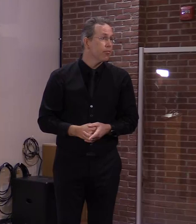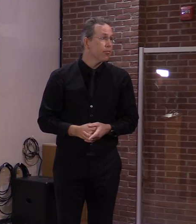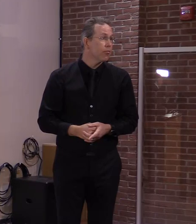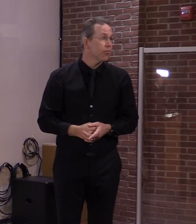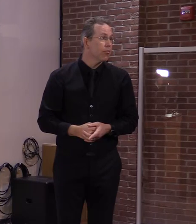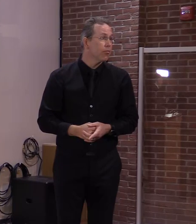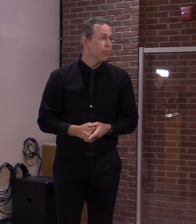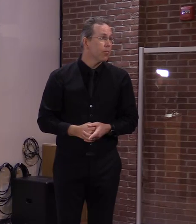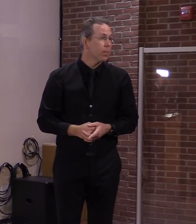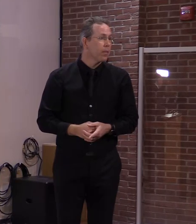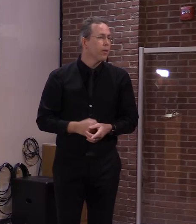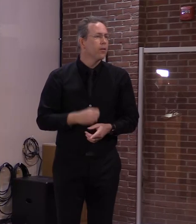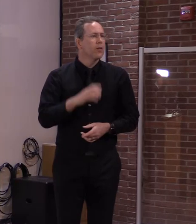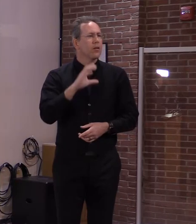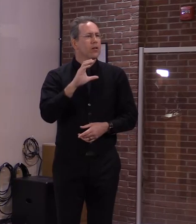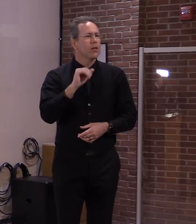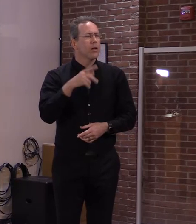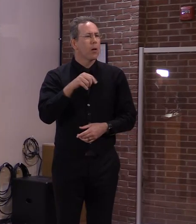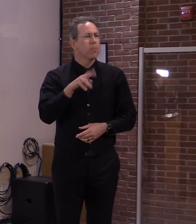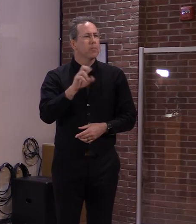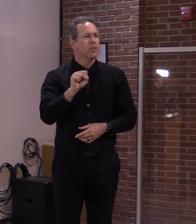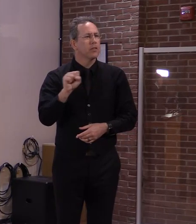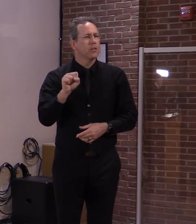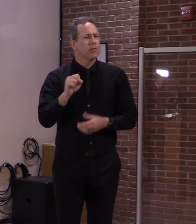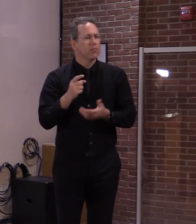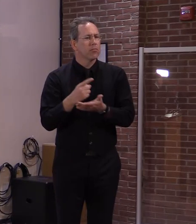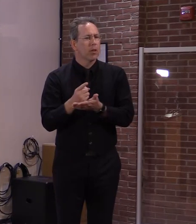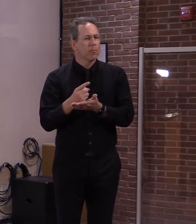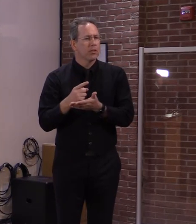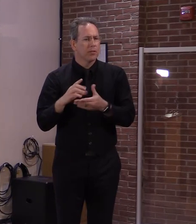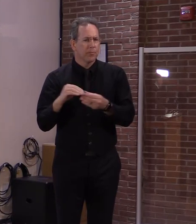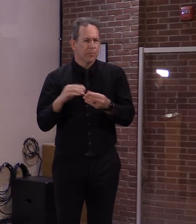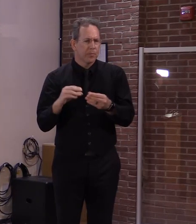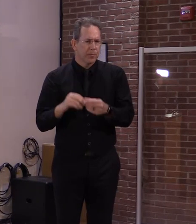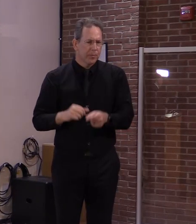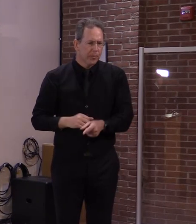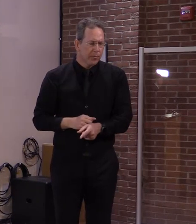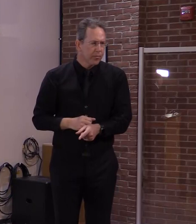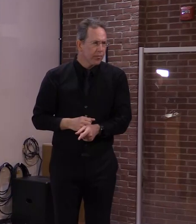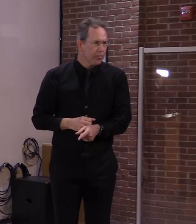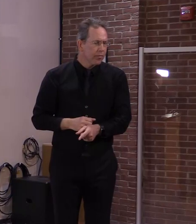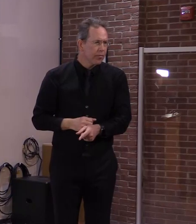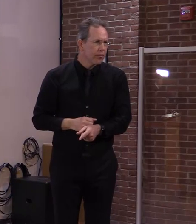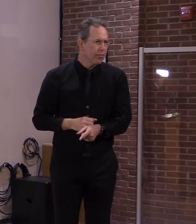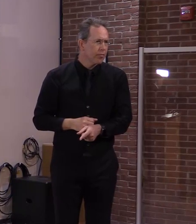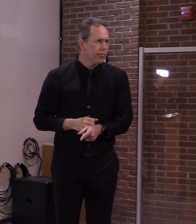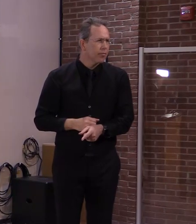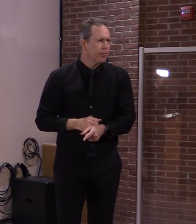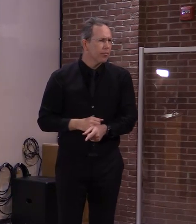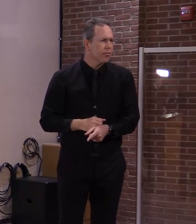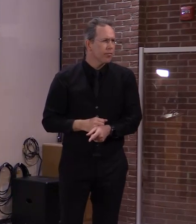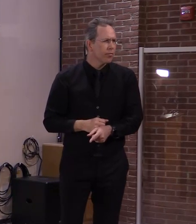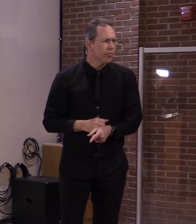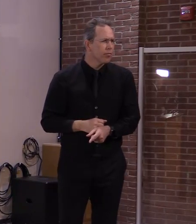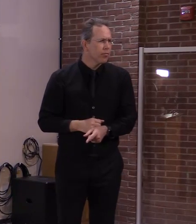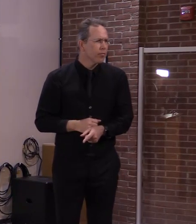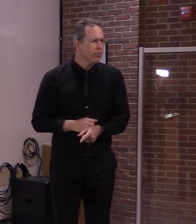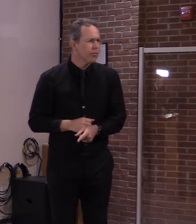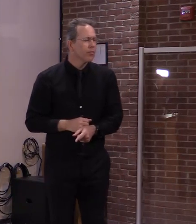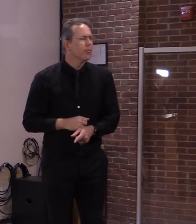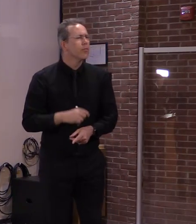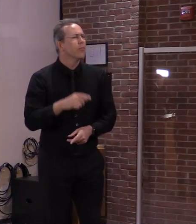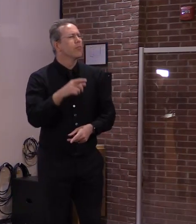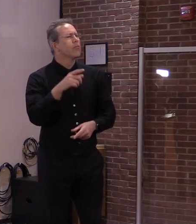Thanks, Jason. Governor, with this so-called cloud tax being passed by the